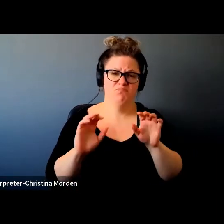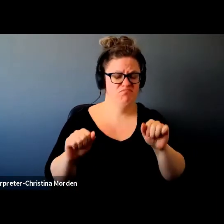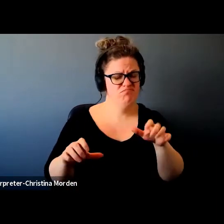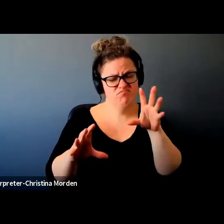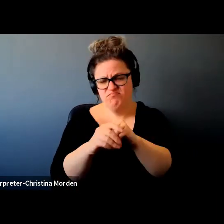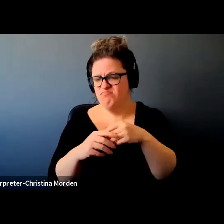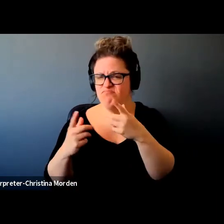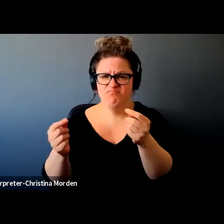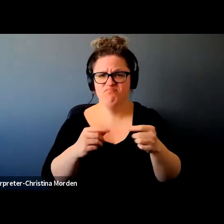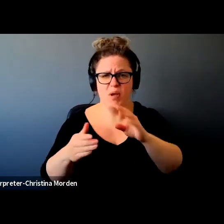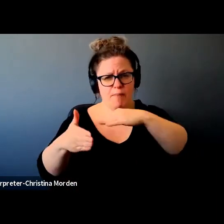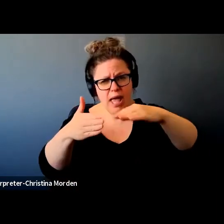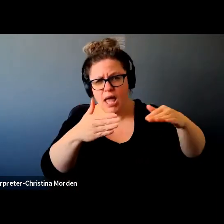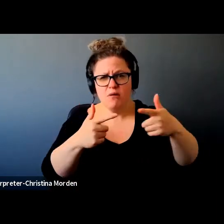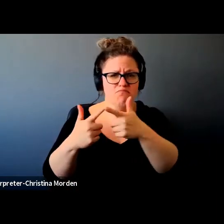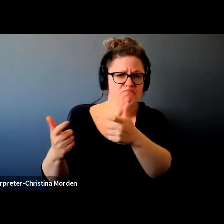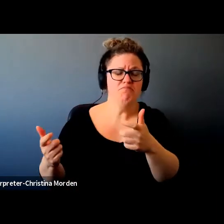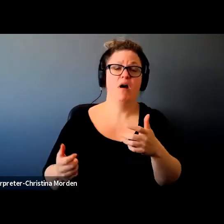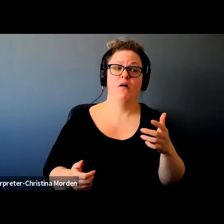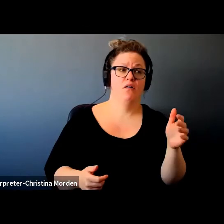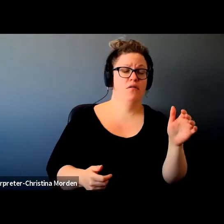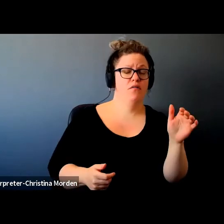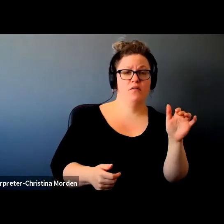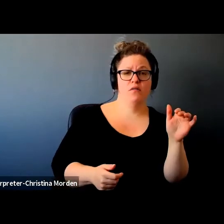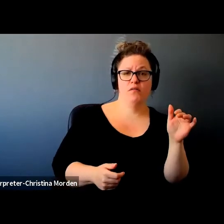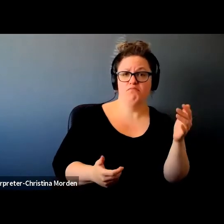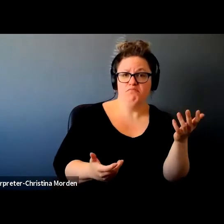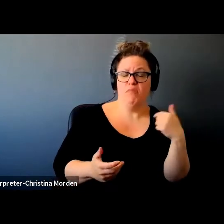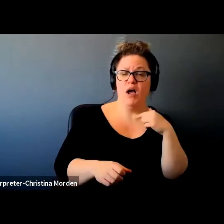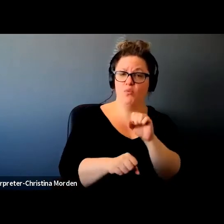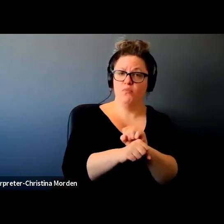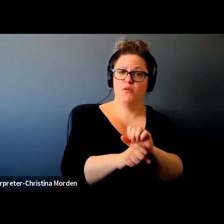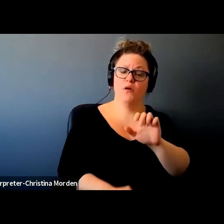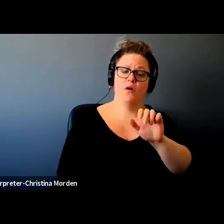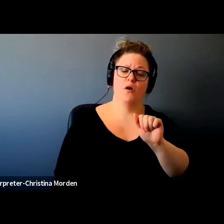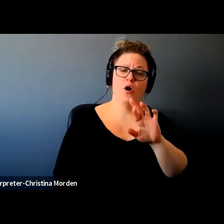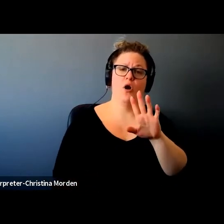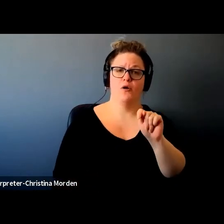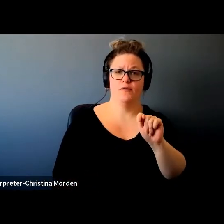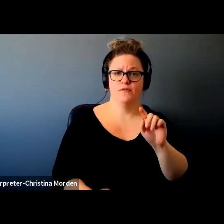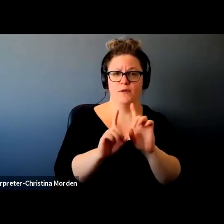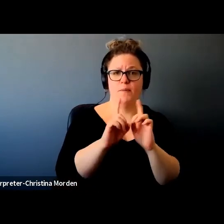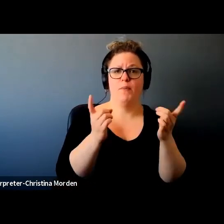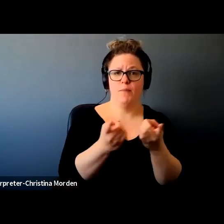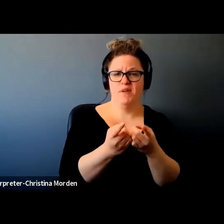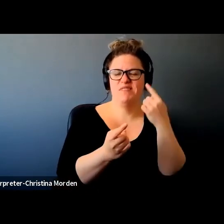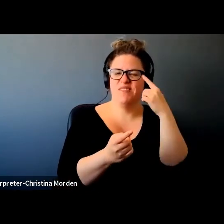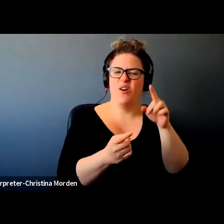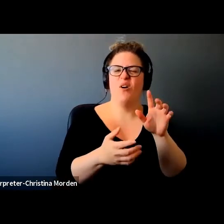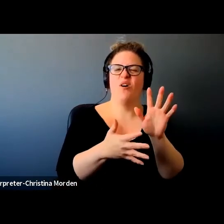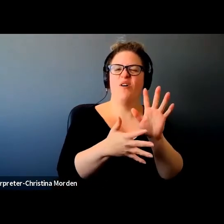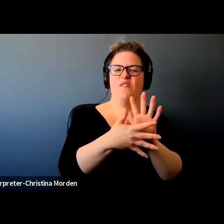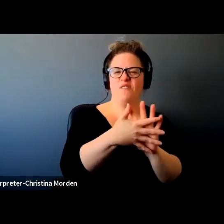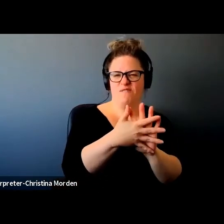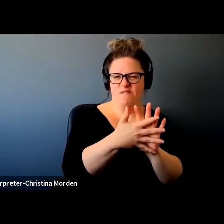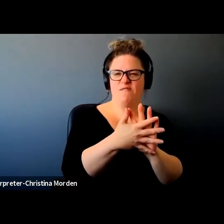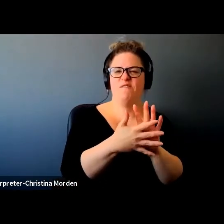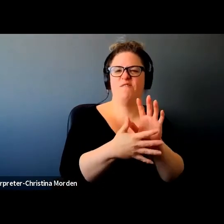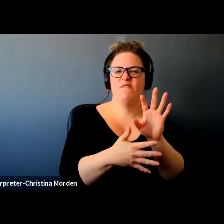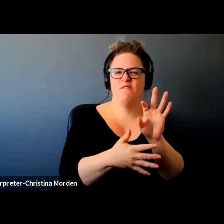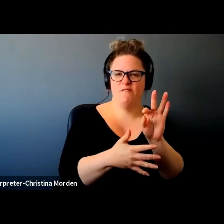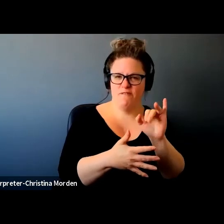started painting in film and theater and working in the art department in film. And that really took me